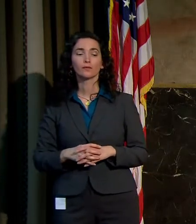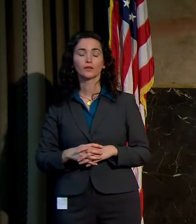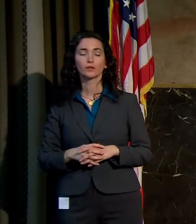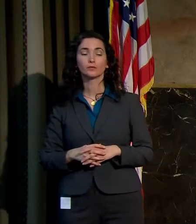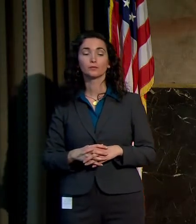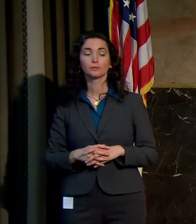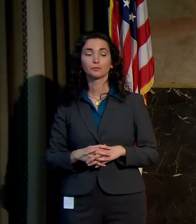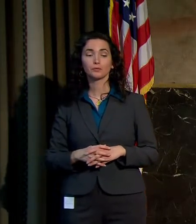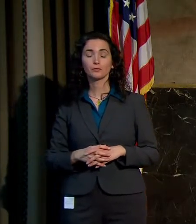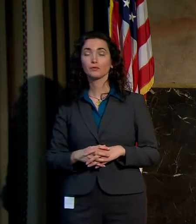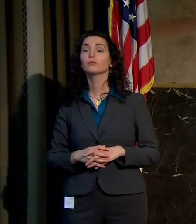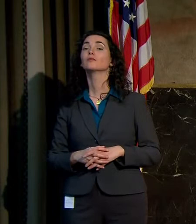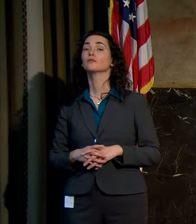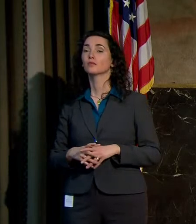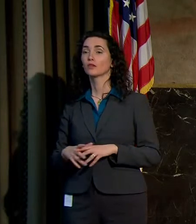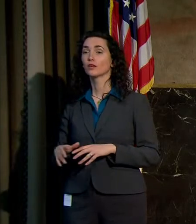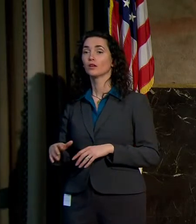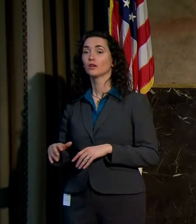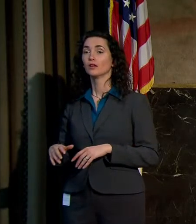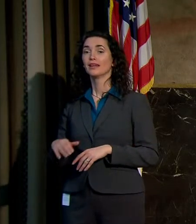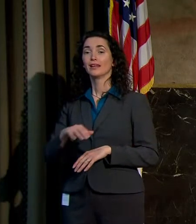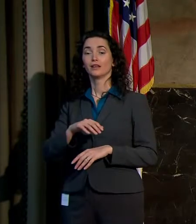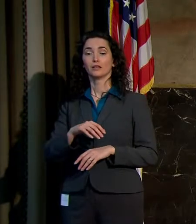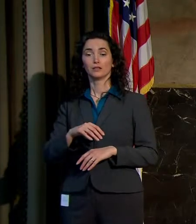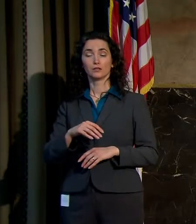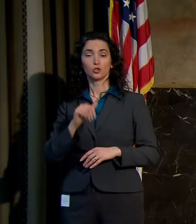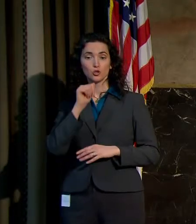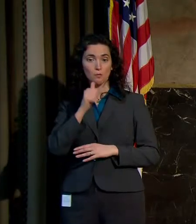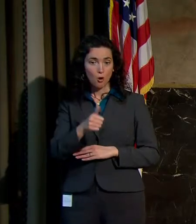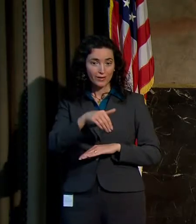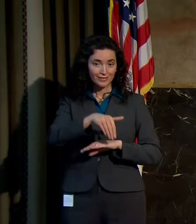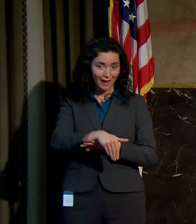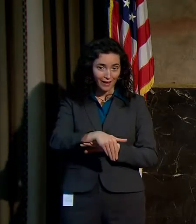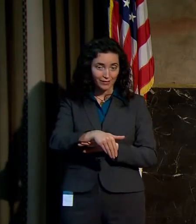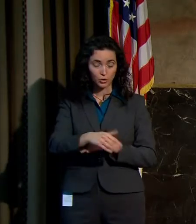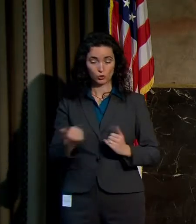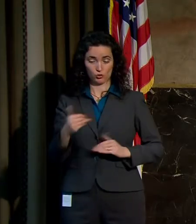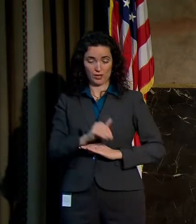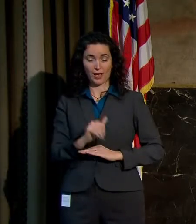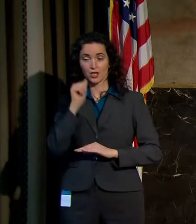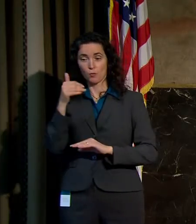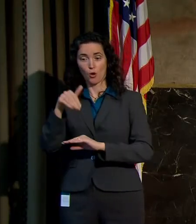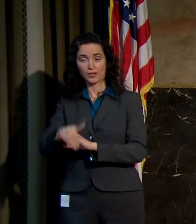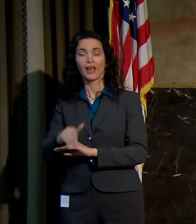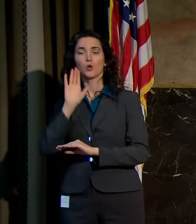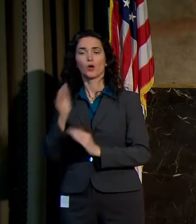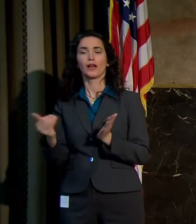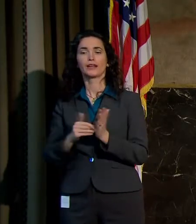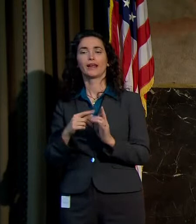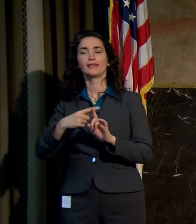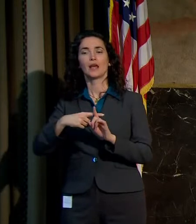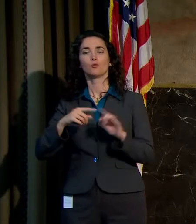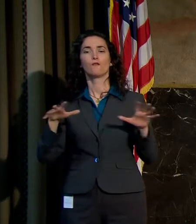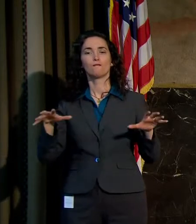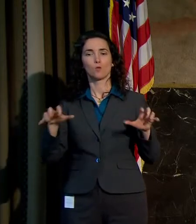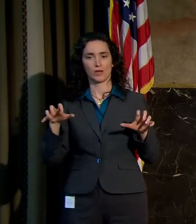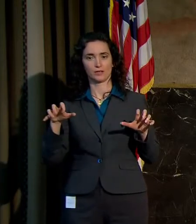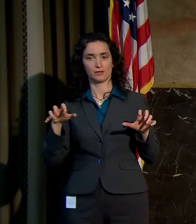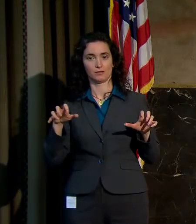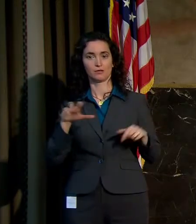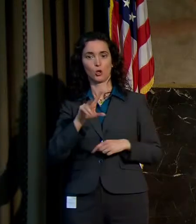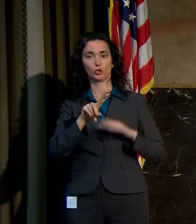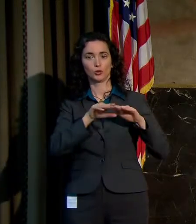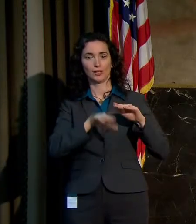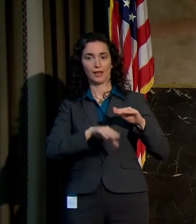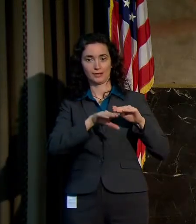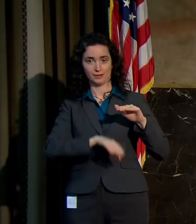going to return each night over the next several nights, but without any precipitation. So the most severe weather we're